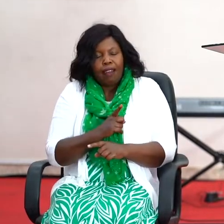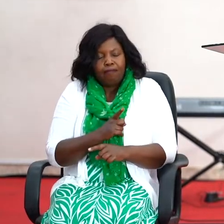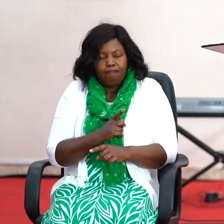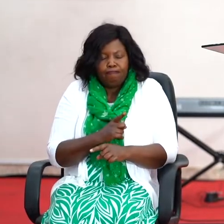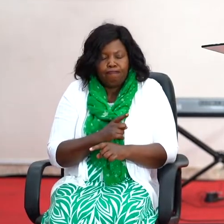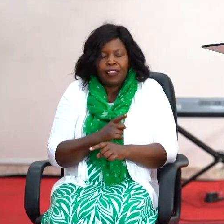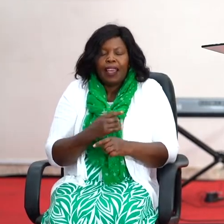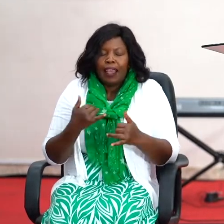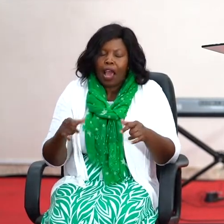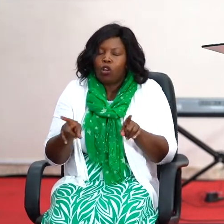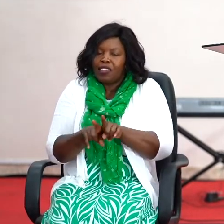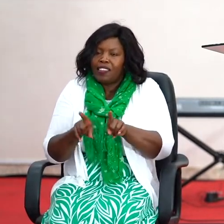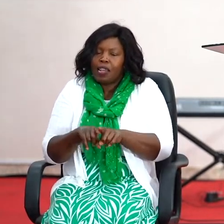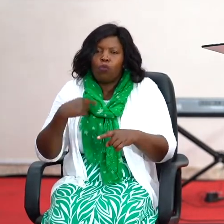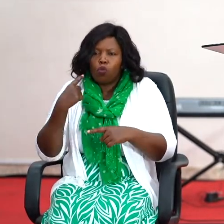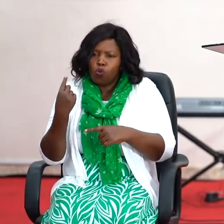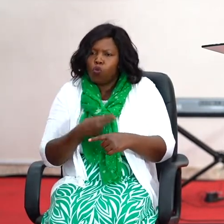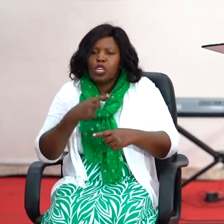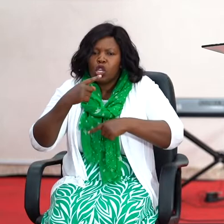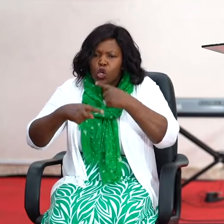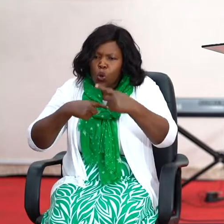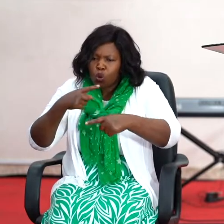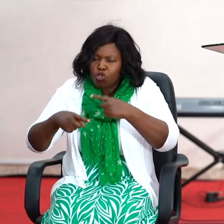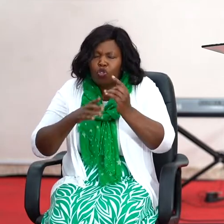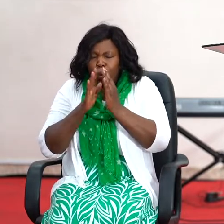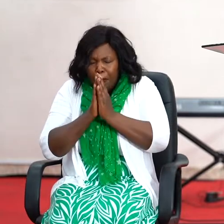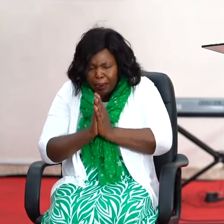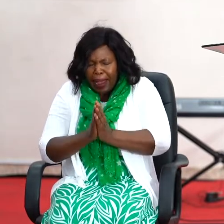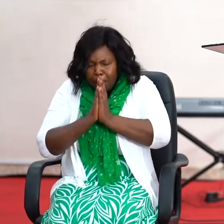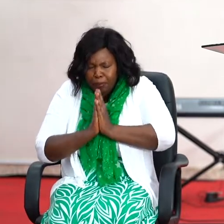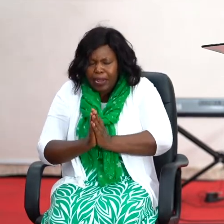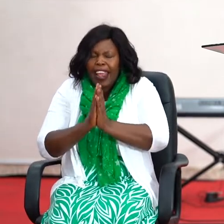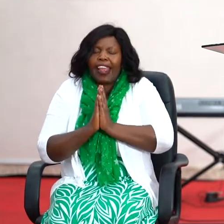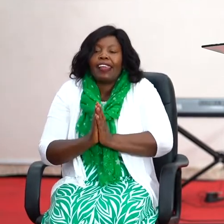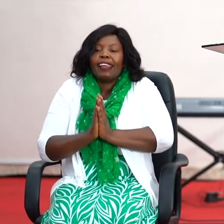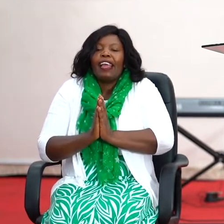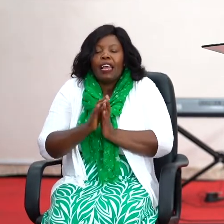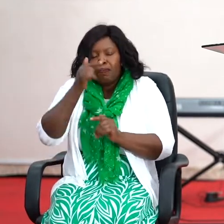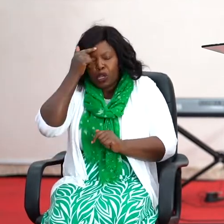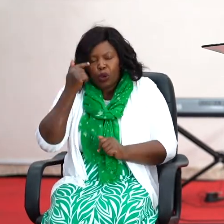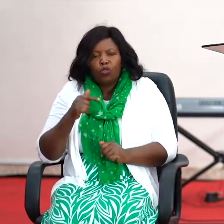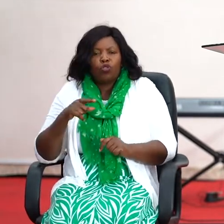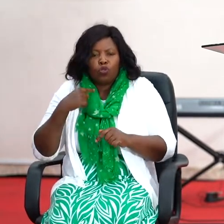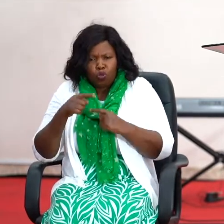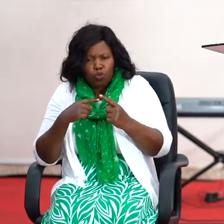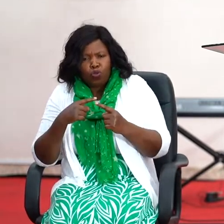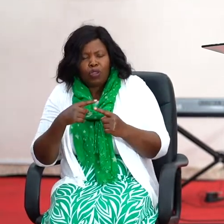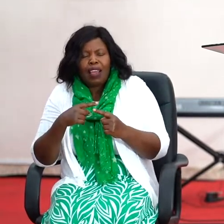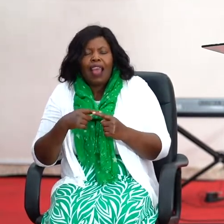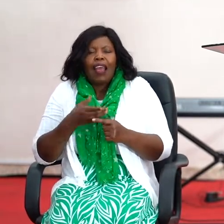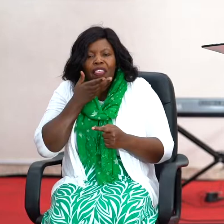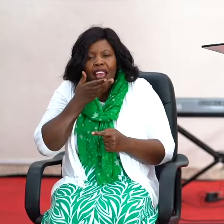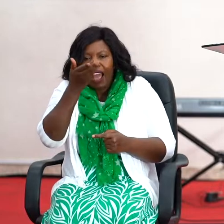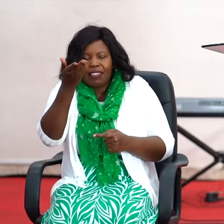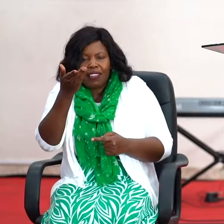so we should continue to pray. We should continue to intercede, because ultimately the answer